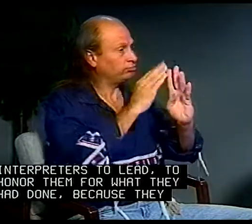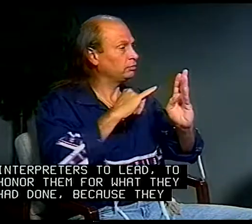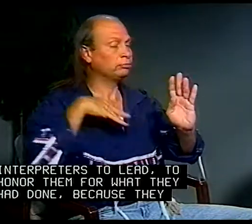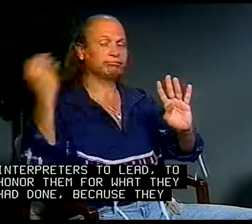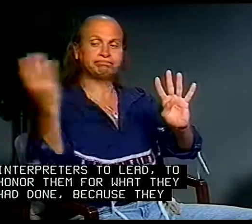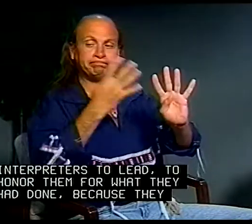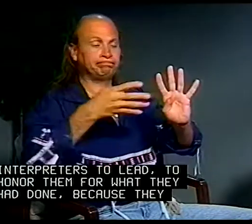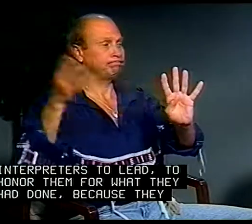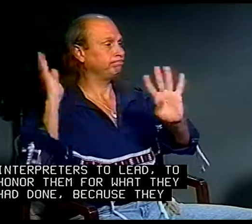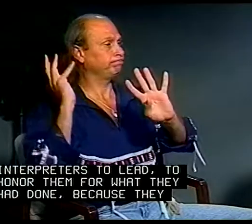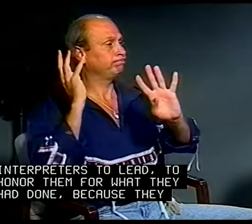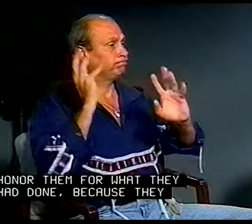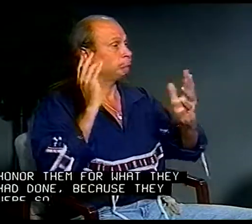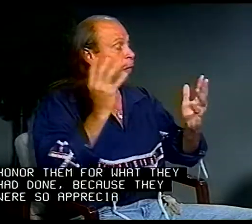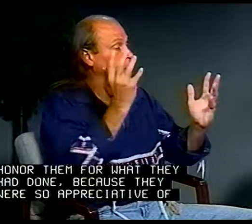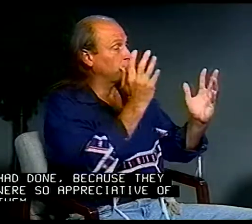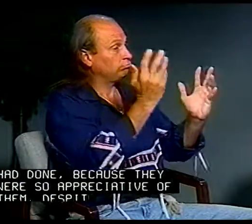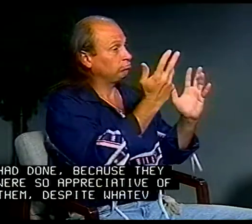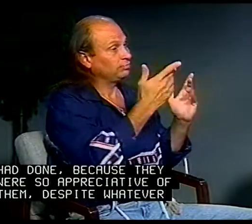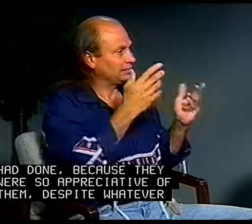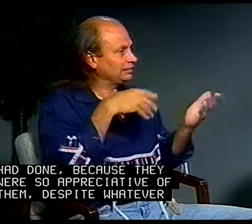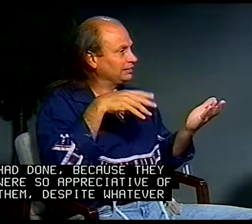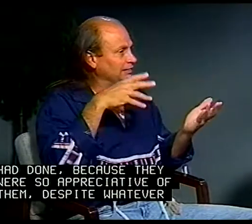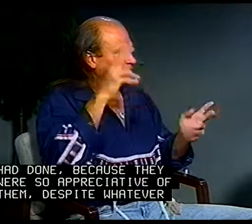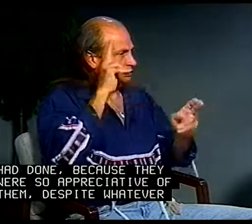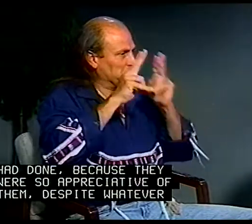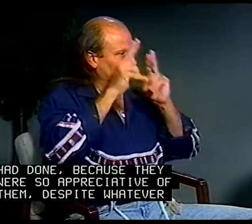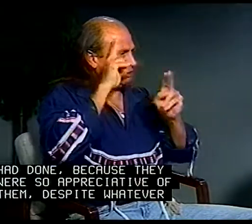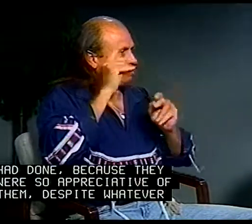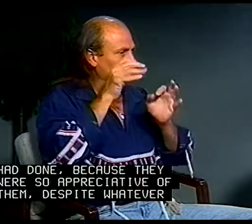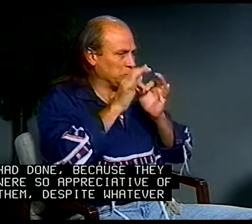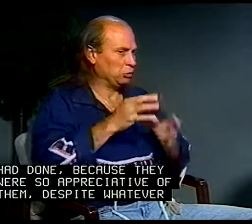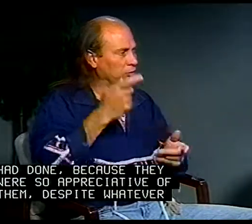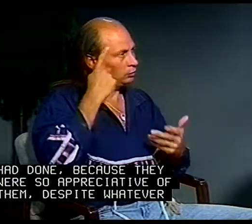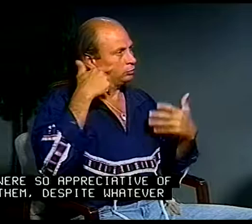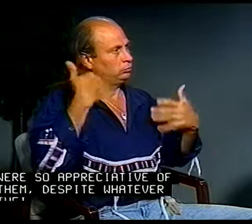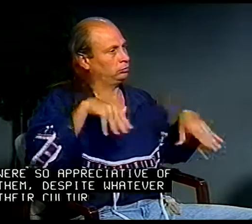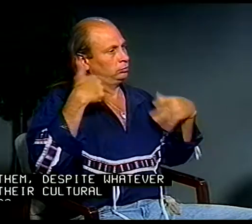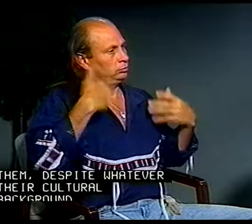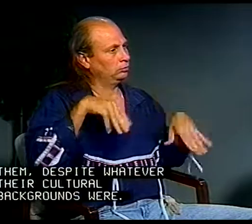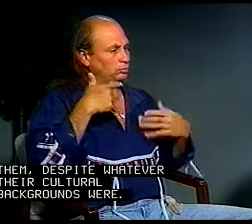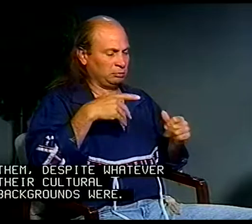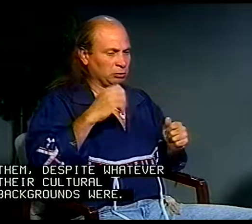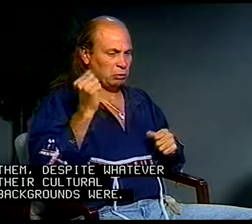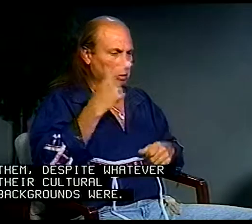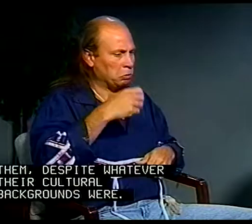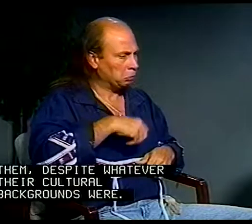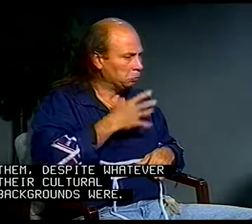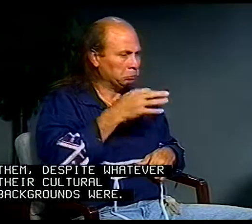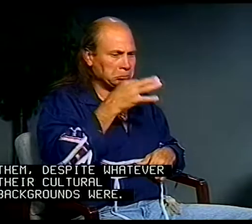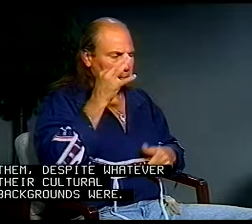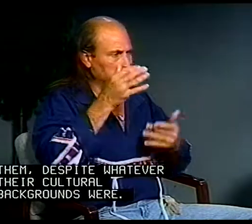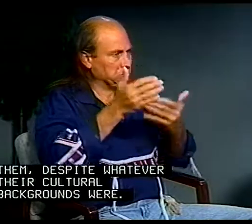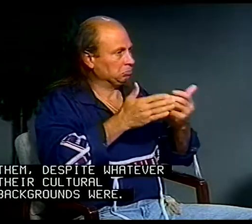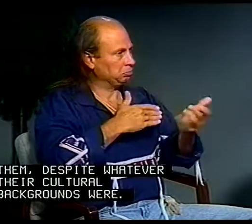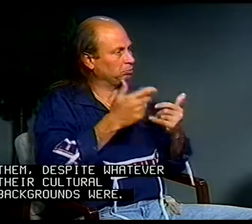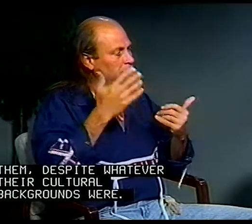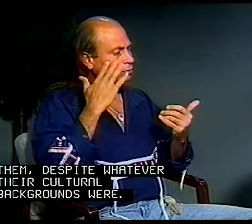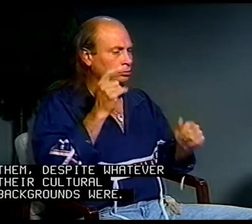them for what they had done, because they were so appreciative of them despite whatever their